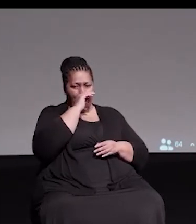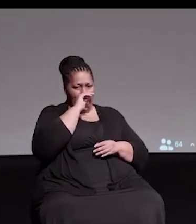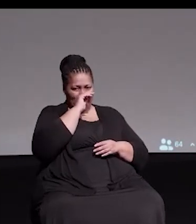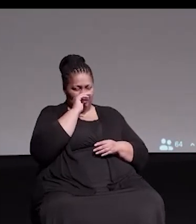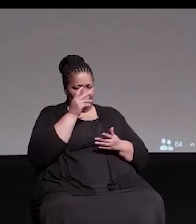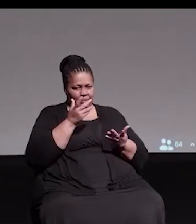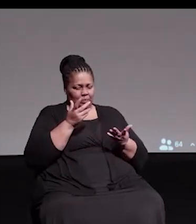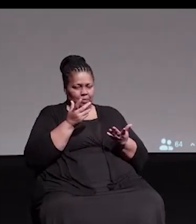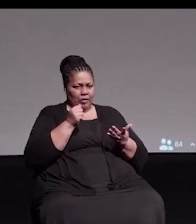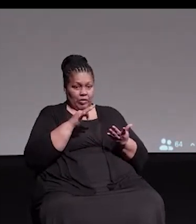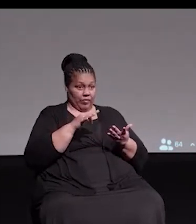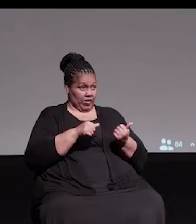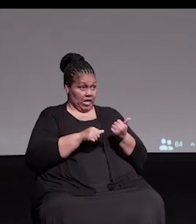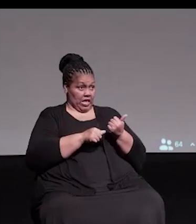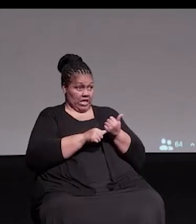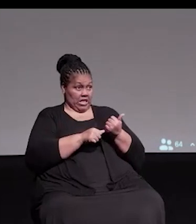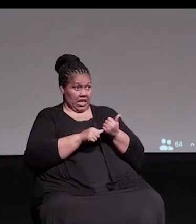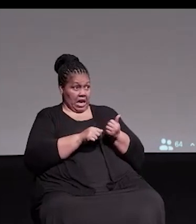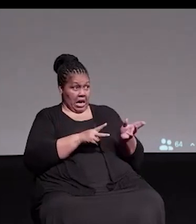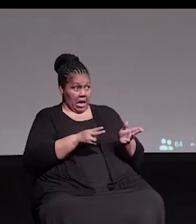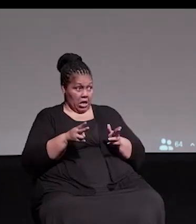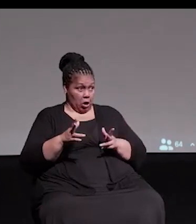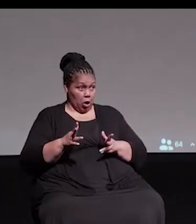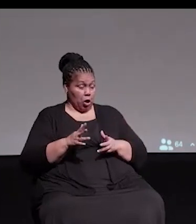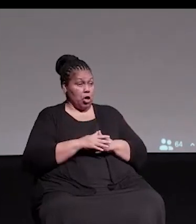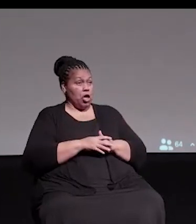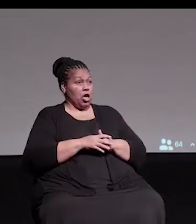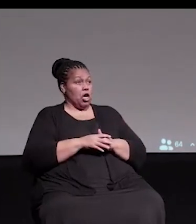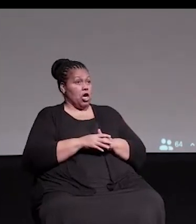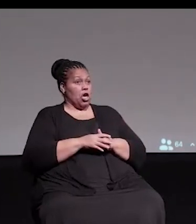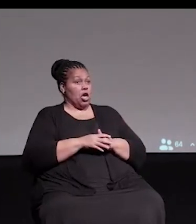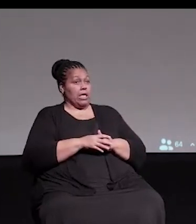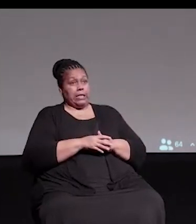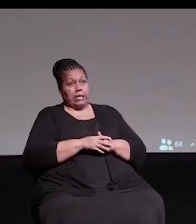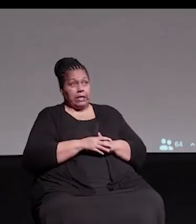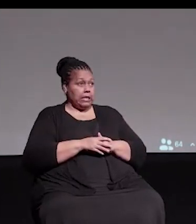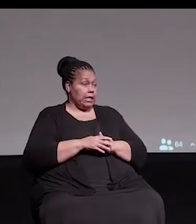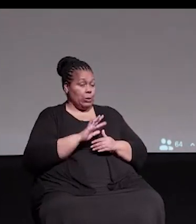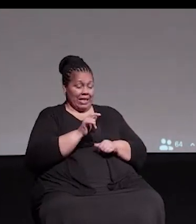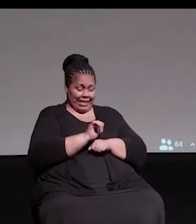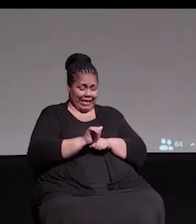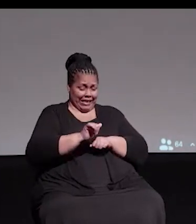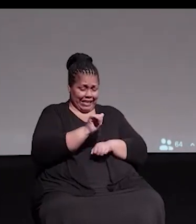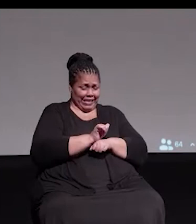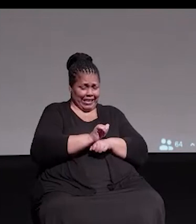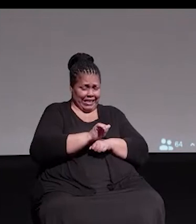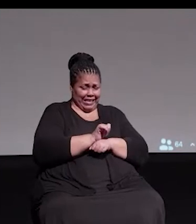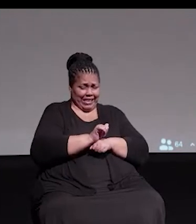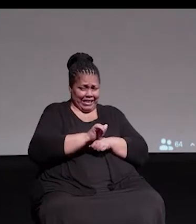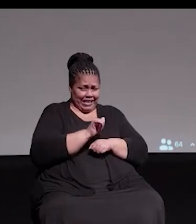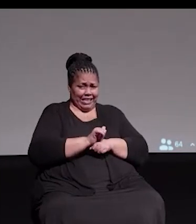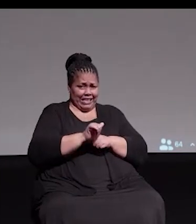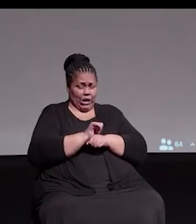if the assistant editors are stretched so thin, you know, across